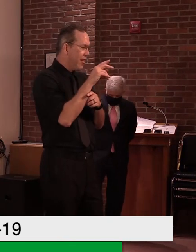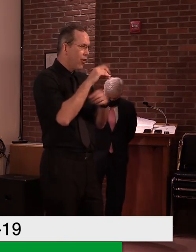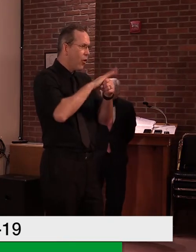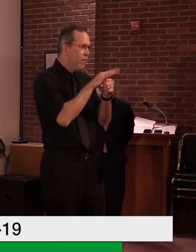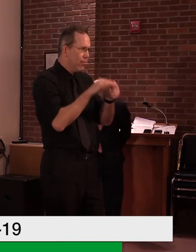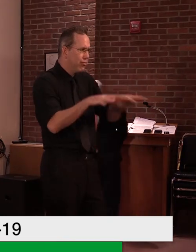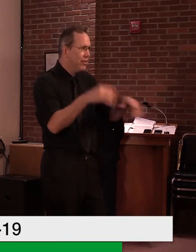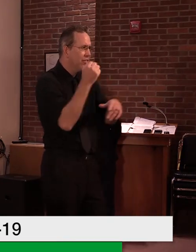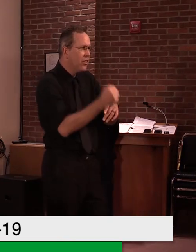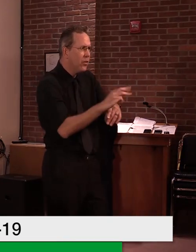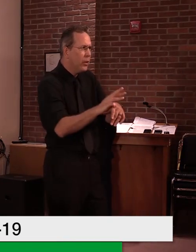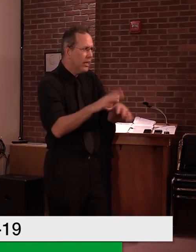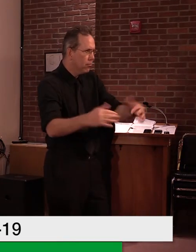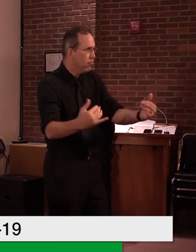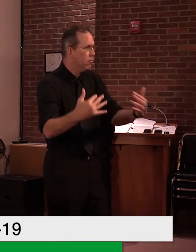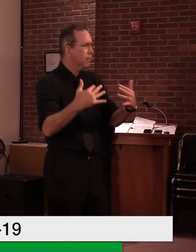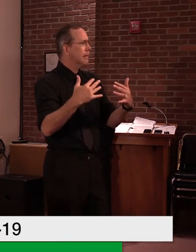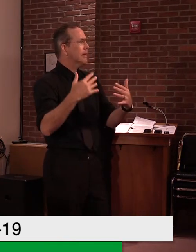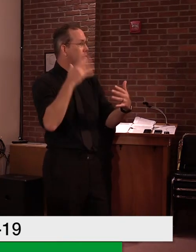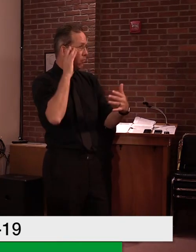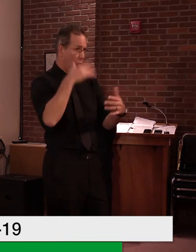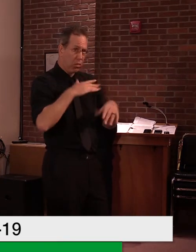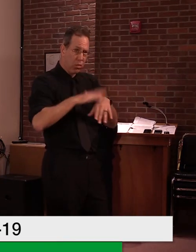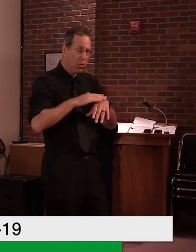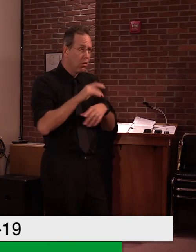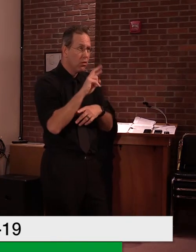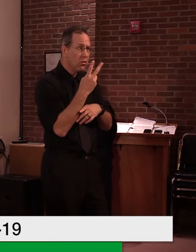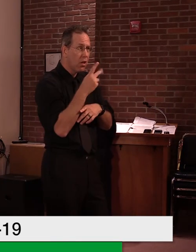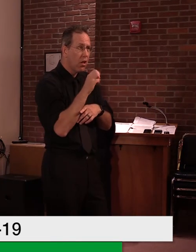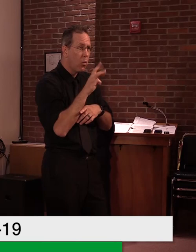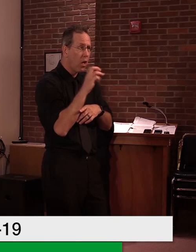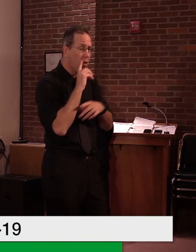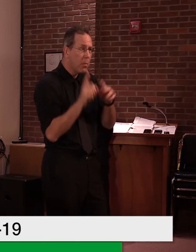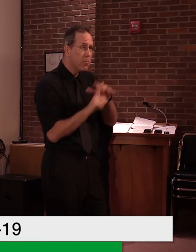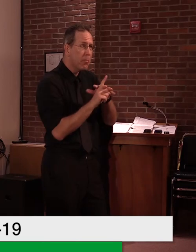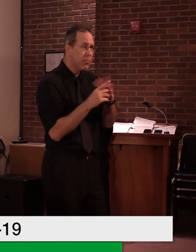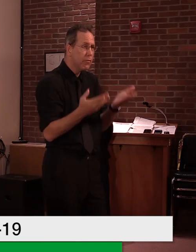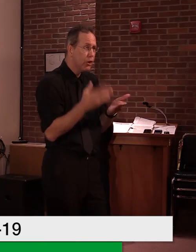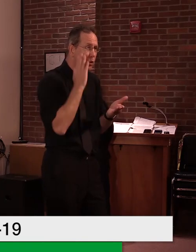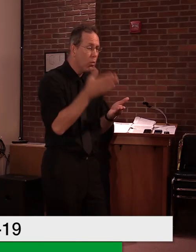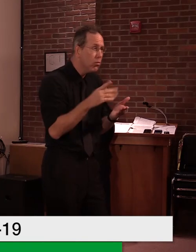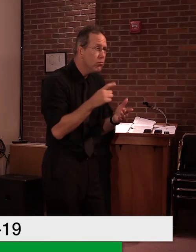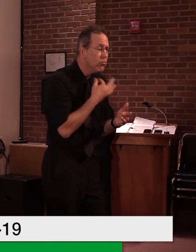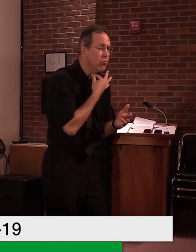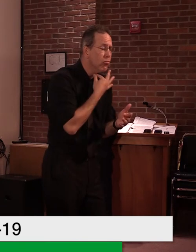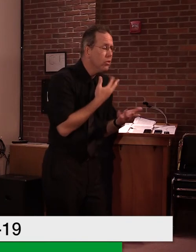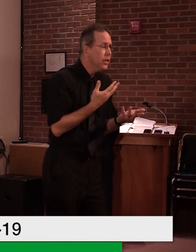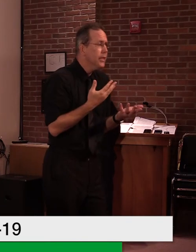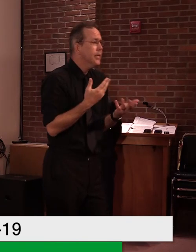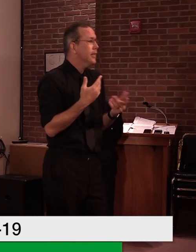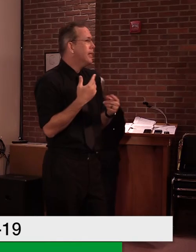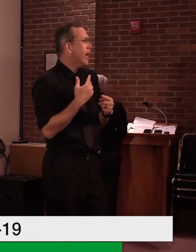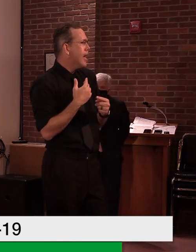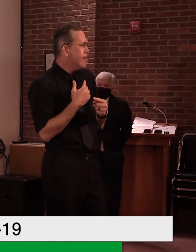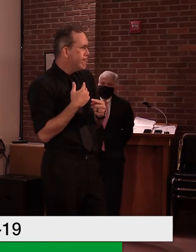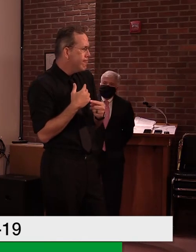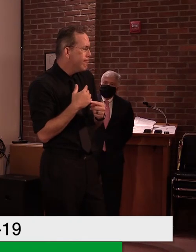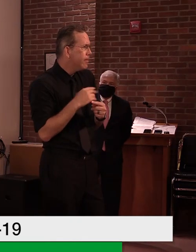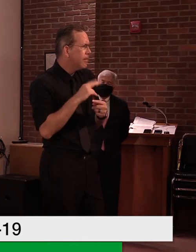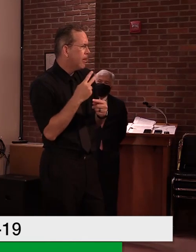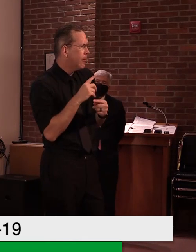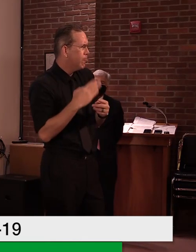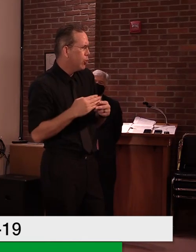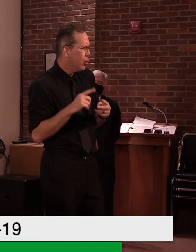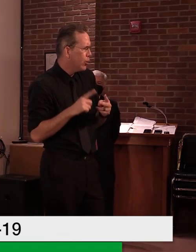I don't know exactly when, but he said that the administration that there are zero unfulfilled requests from states for any sort